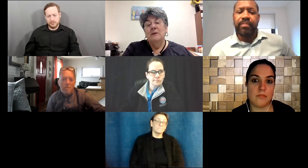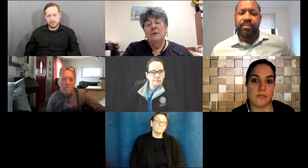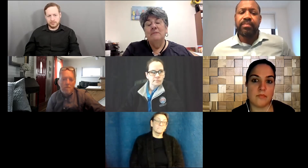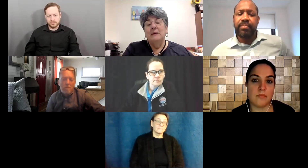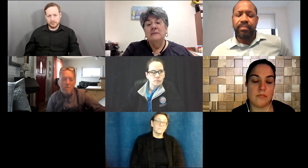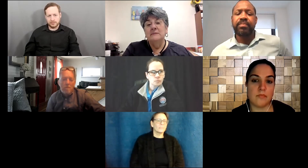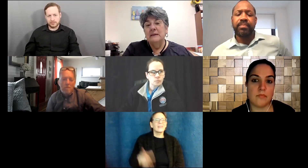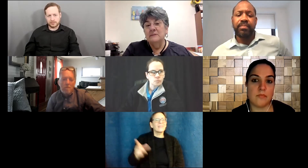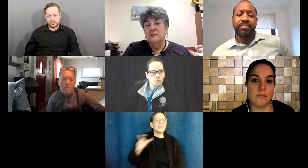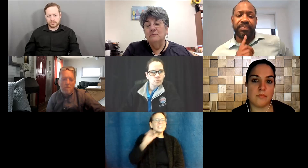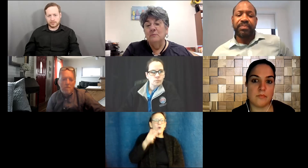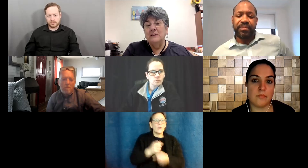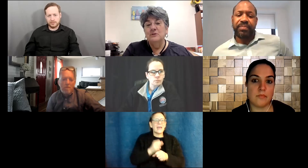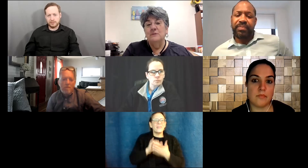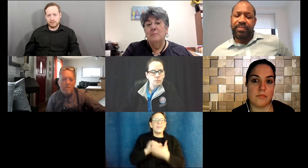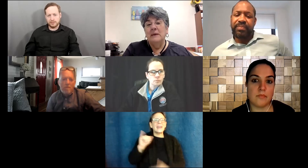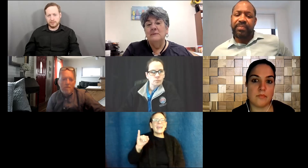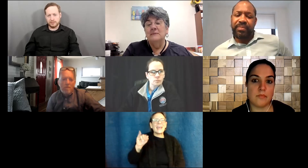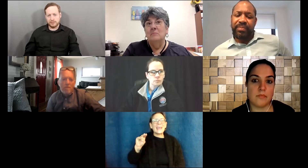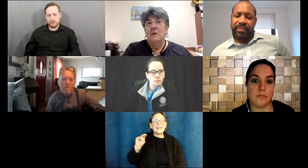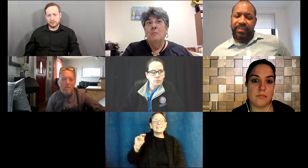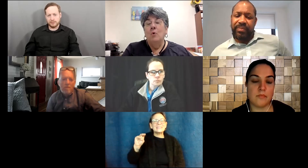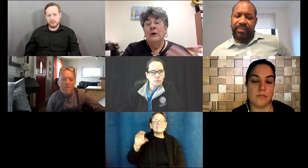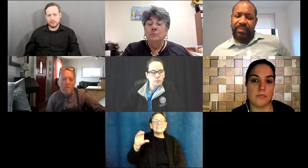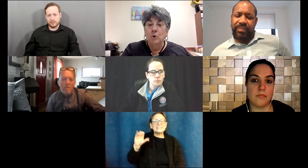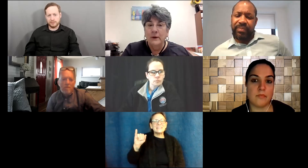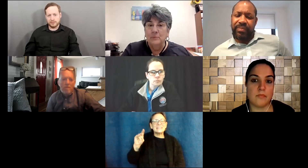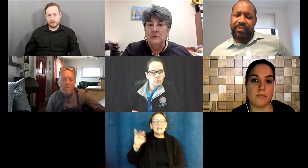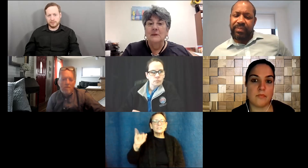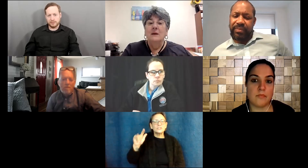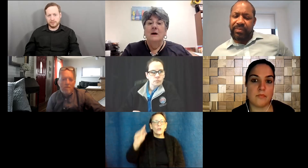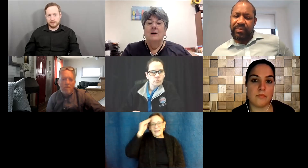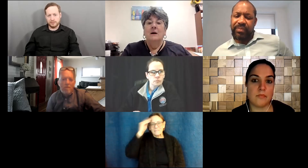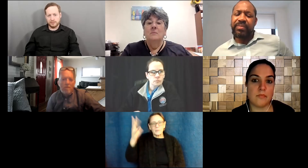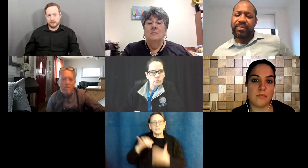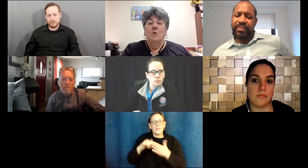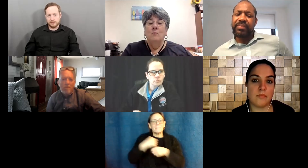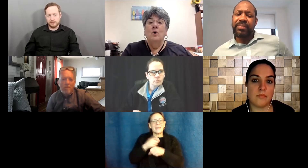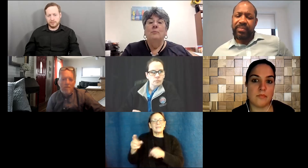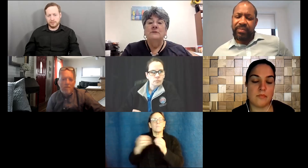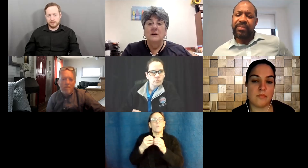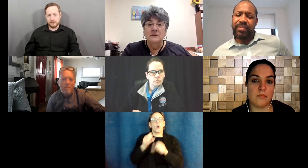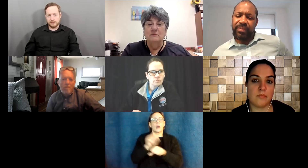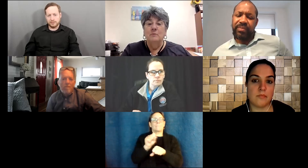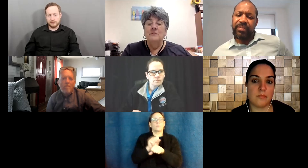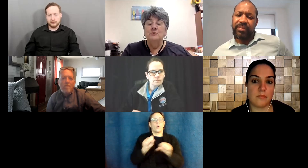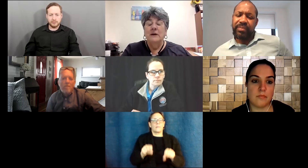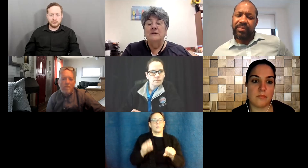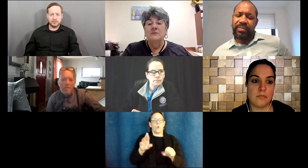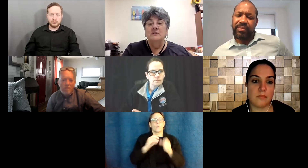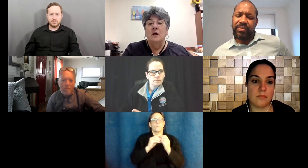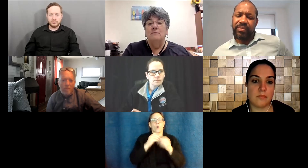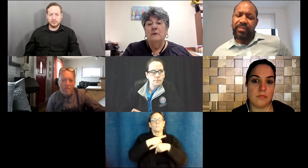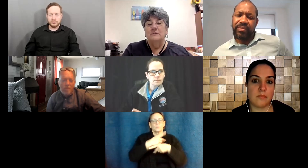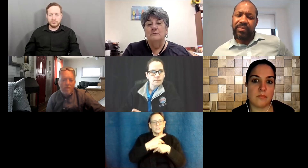They don't get that incidental information that makes them more employable or more productive when they're trying